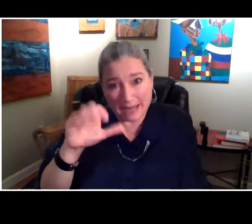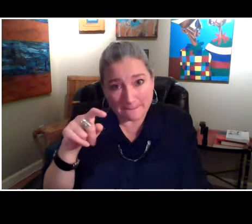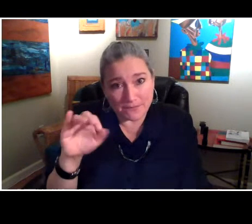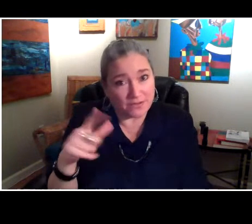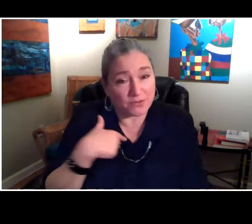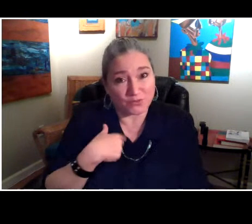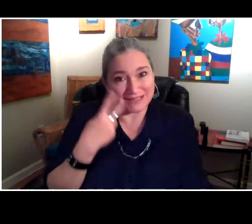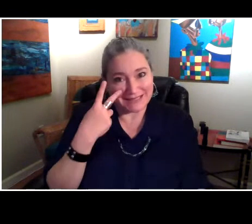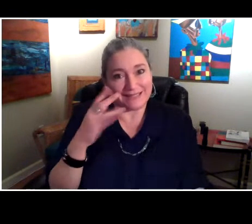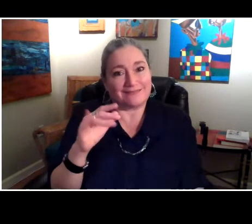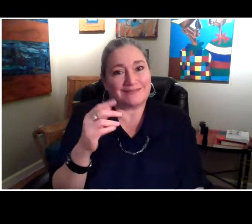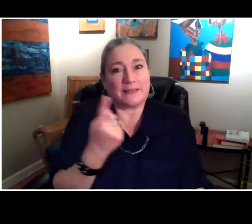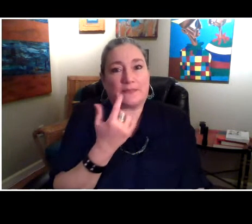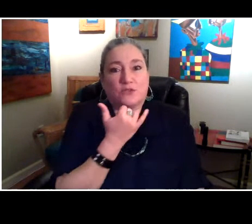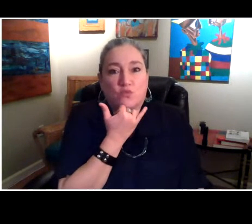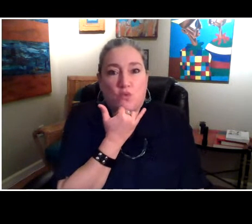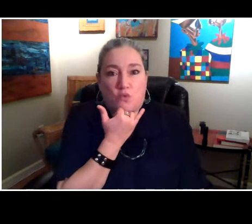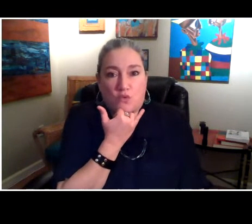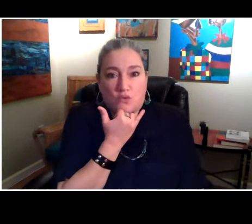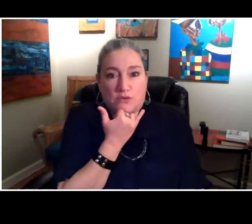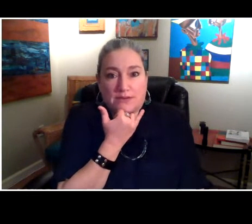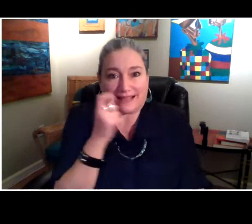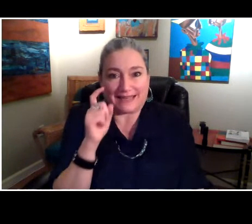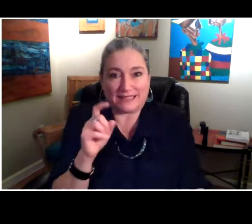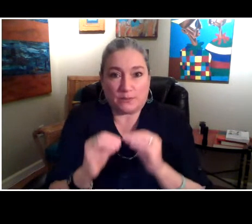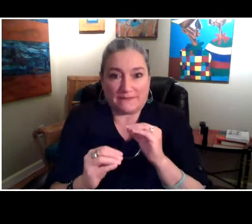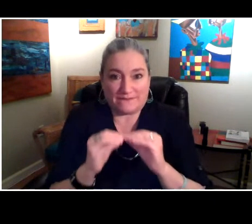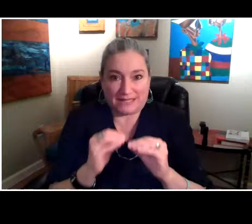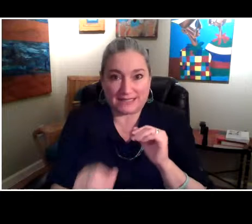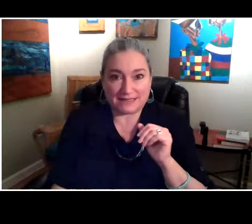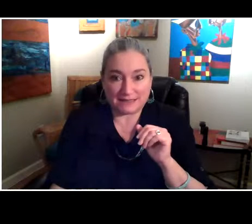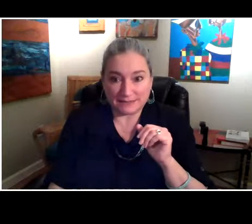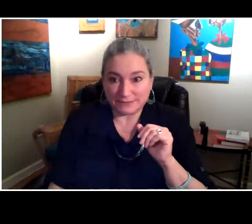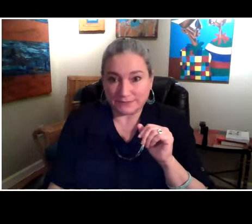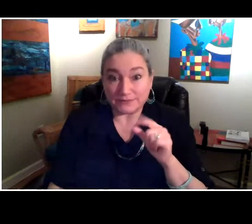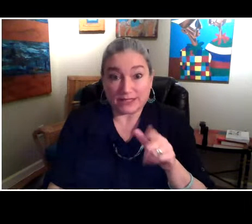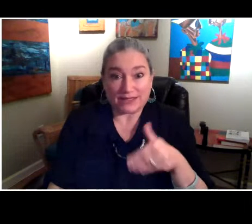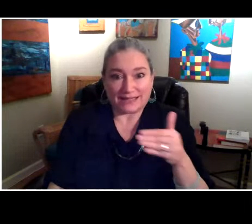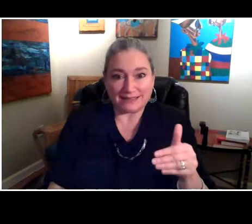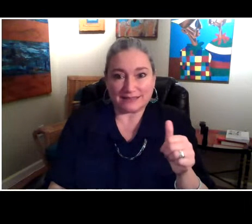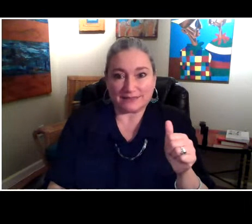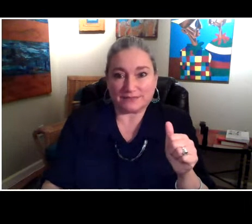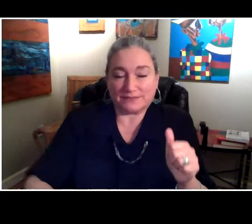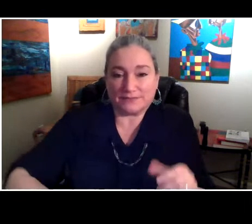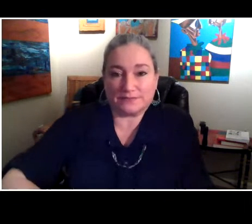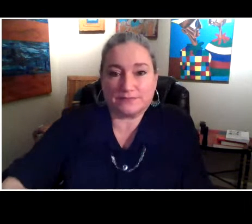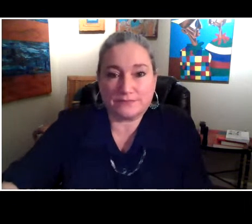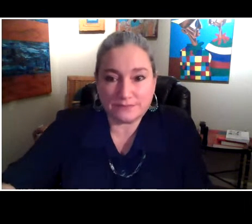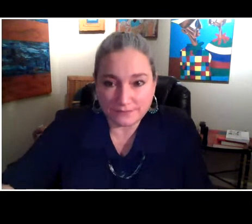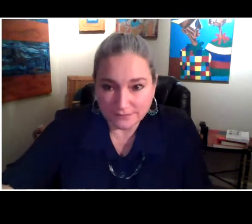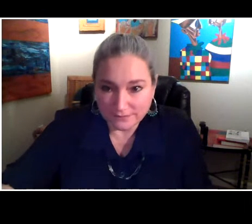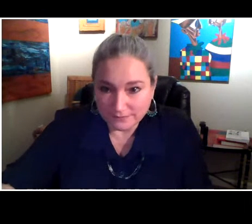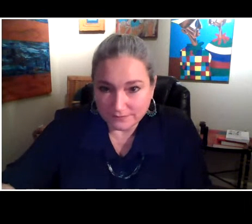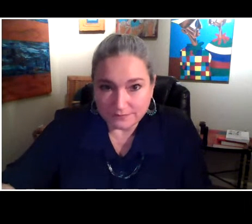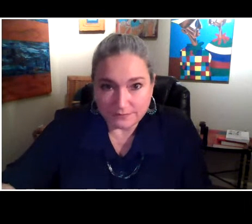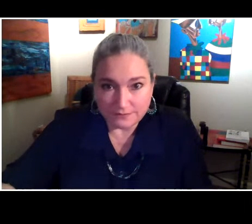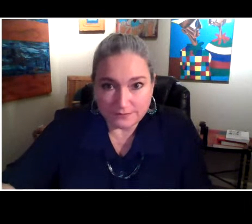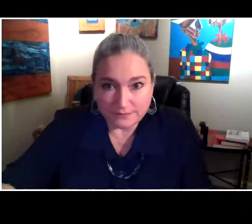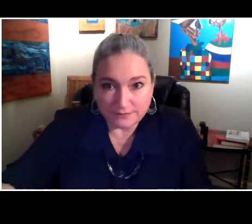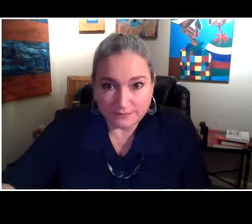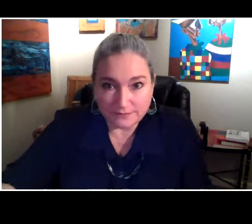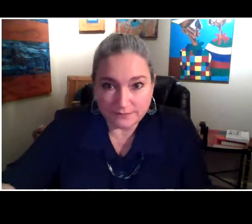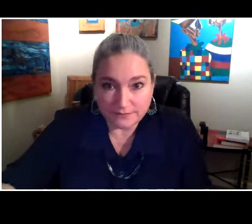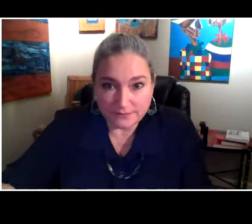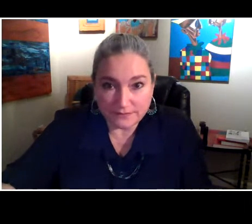deprivation and isolation. And that can be capital, DCCW capital. We see that something is wrong and it needs